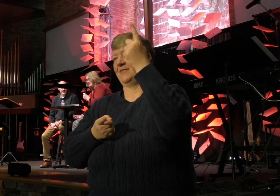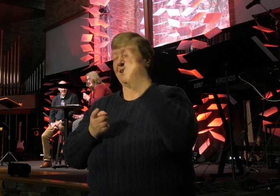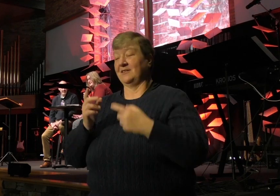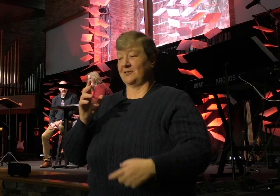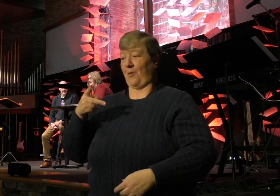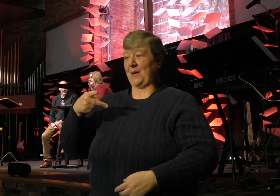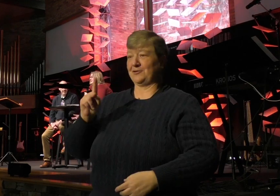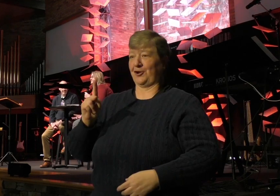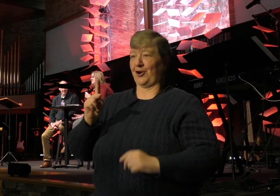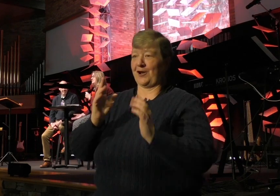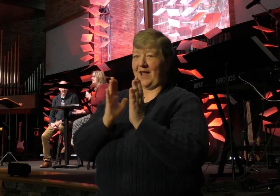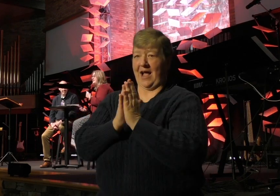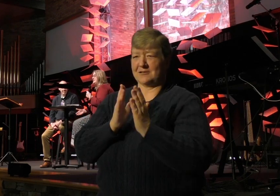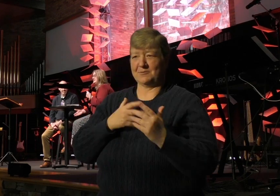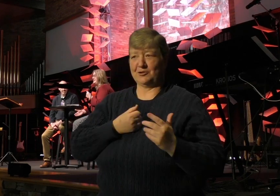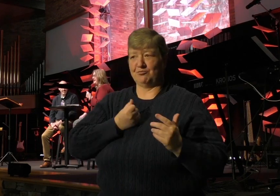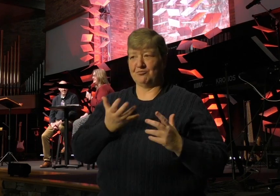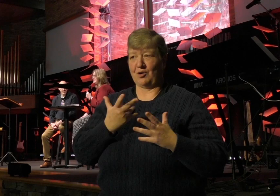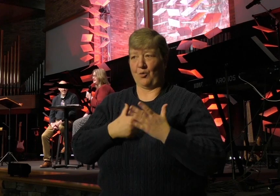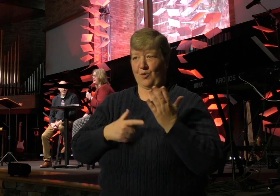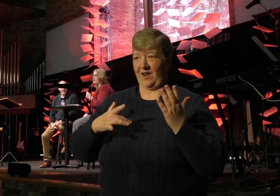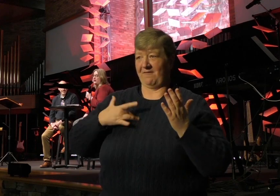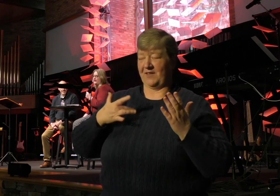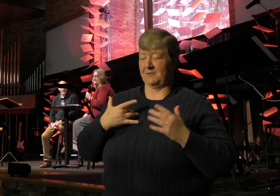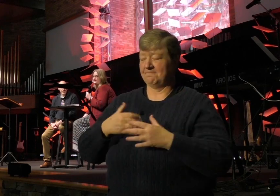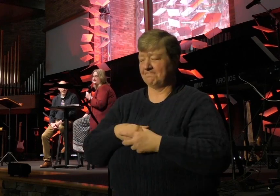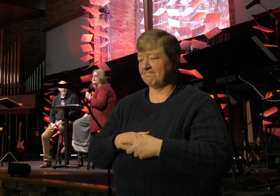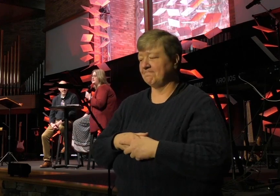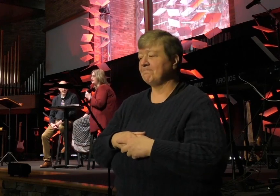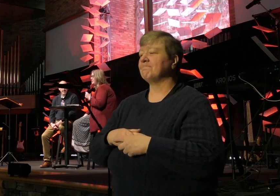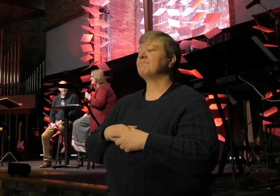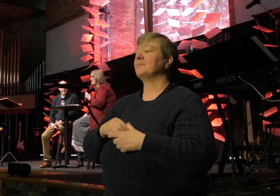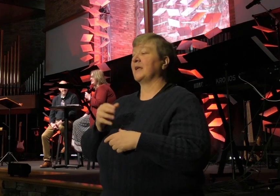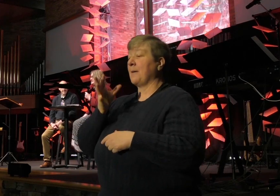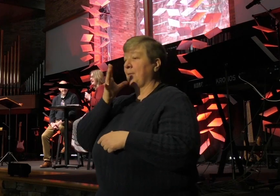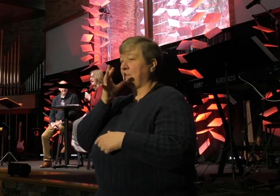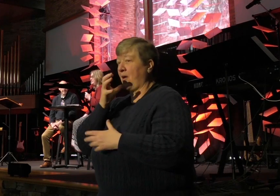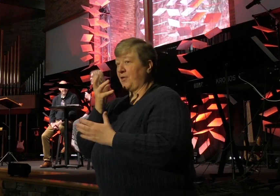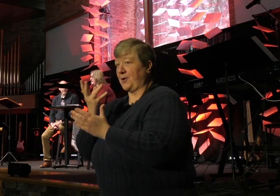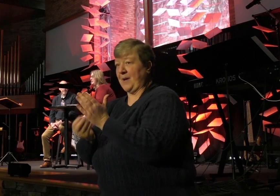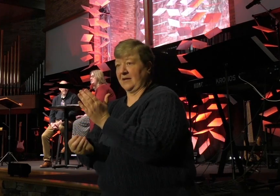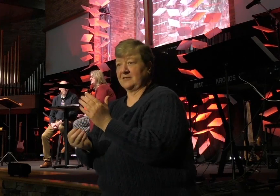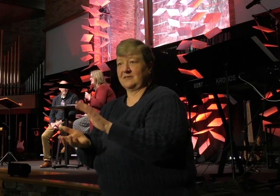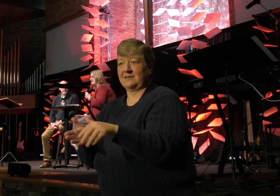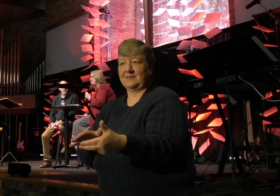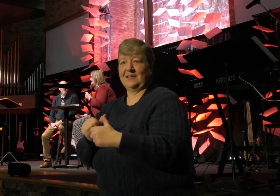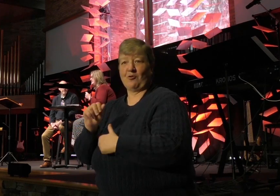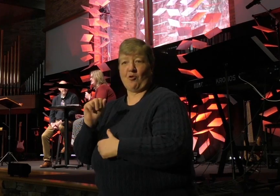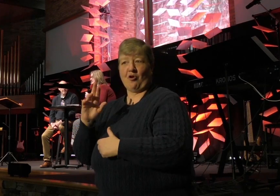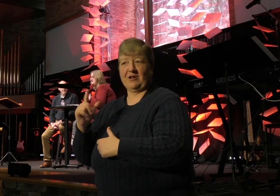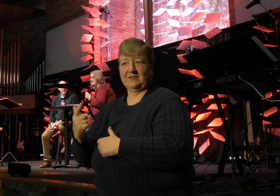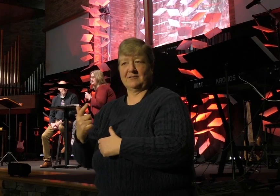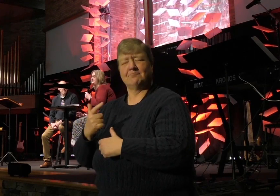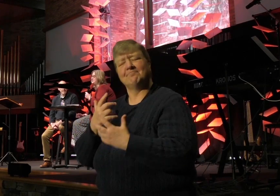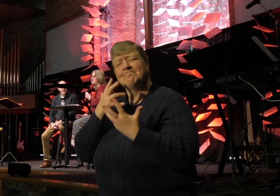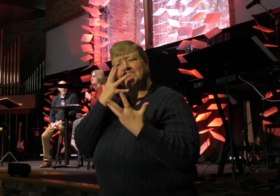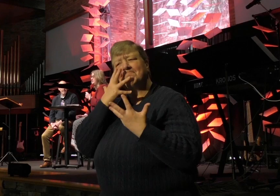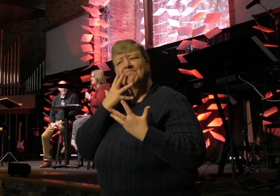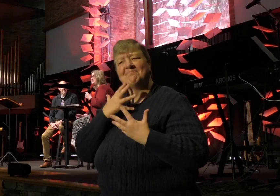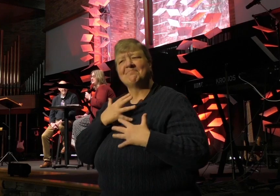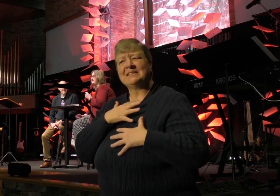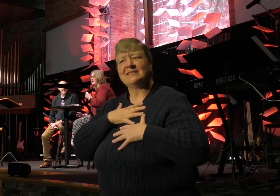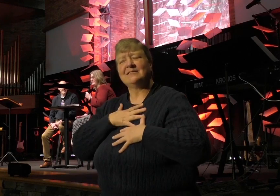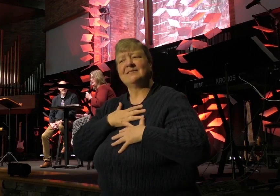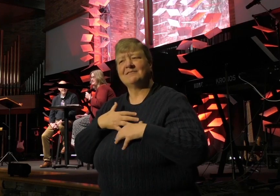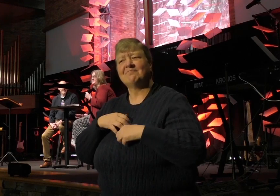about all of this. Well, the main thing is that when my mother did pass in August, of course I was sad, but almost immediately those tears turned